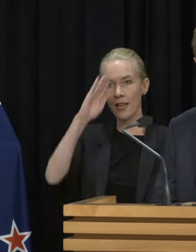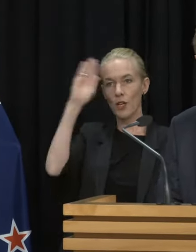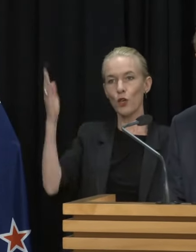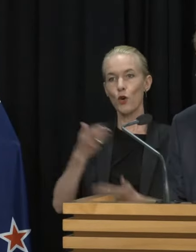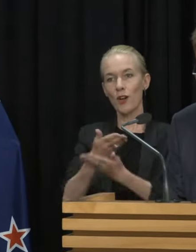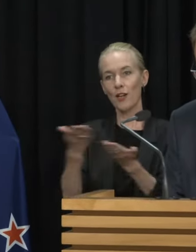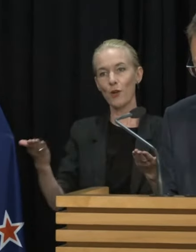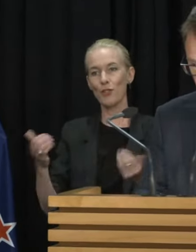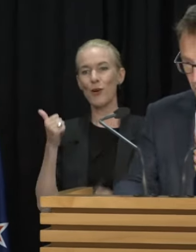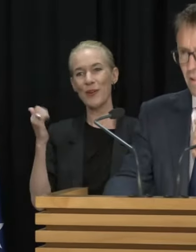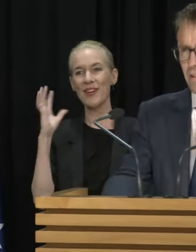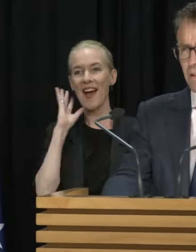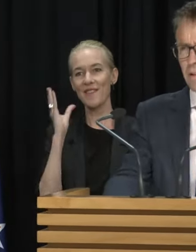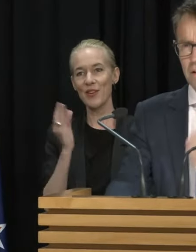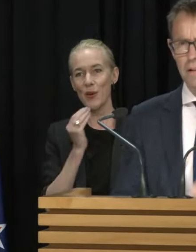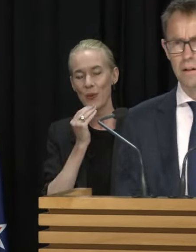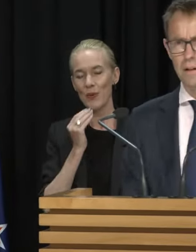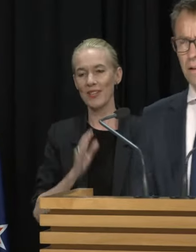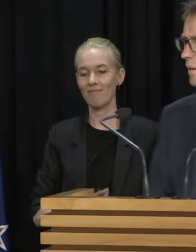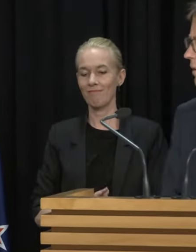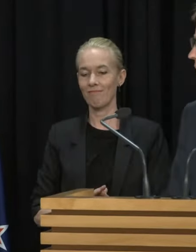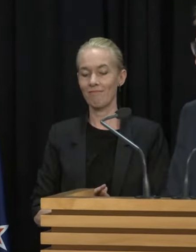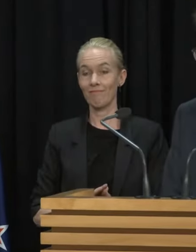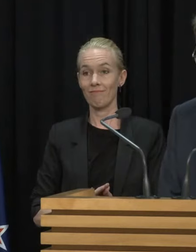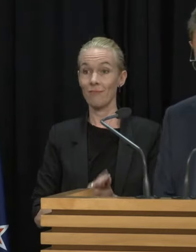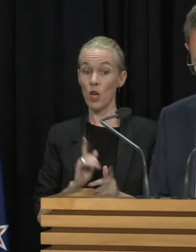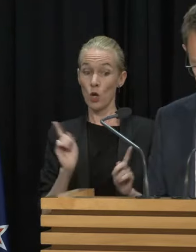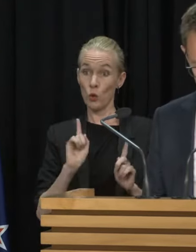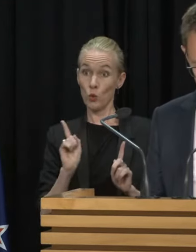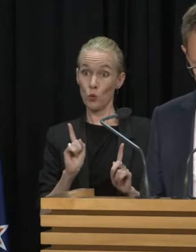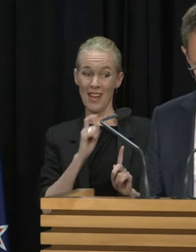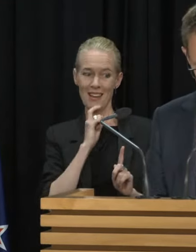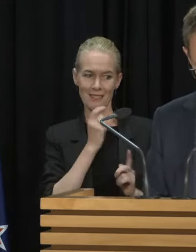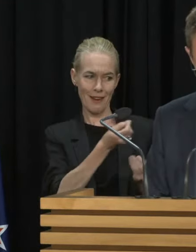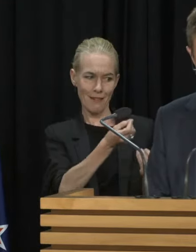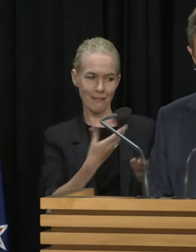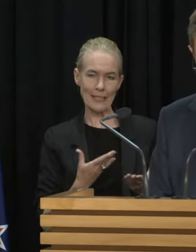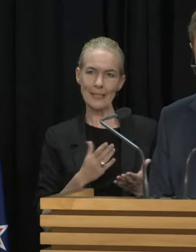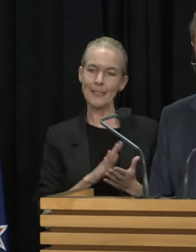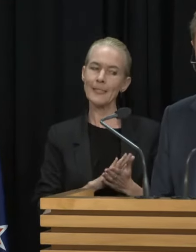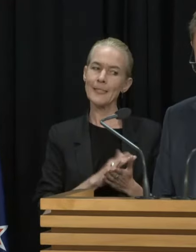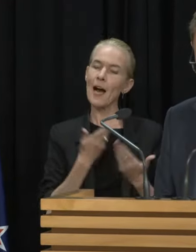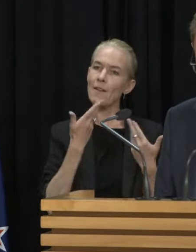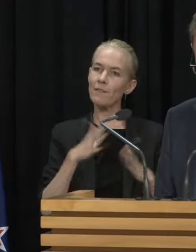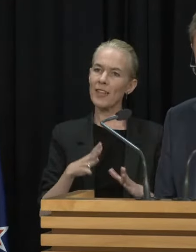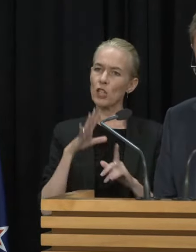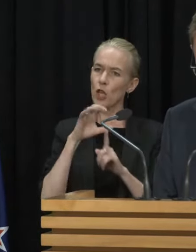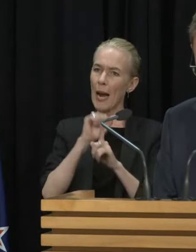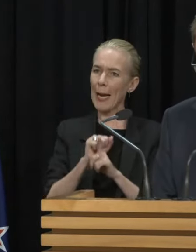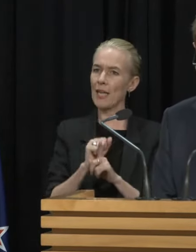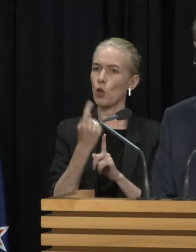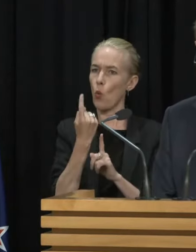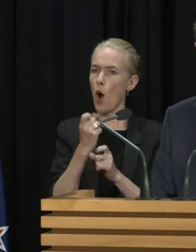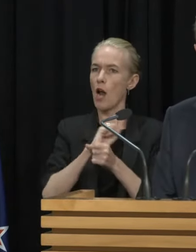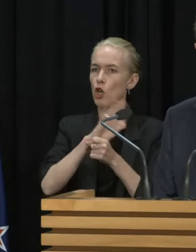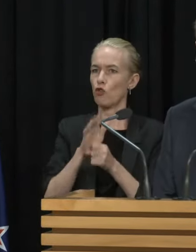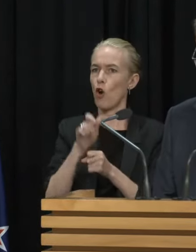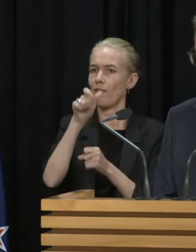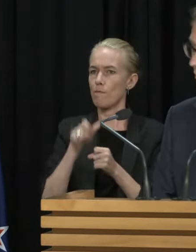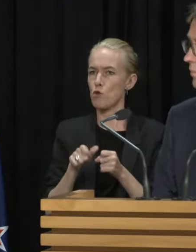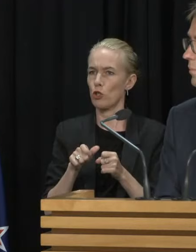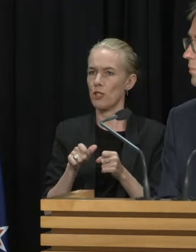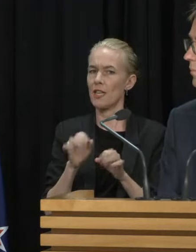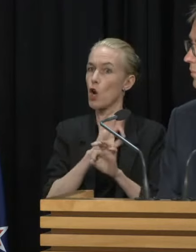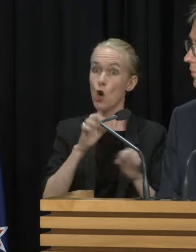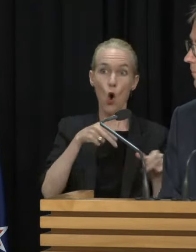Kia ora koutou, good afternoon everybody. This morning I was advised of a further case of COVID-19 in the community. It's a casual